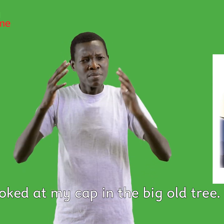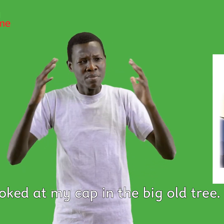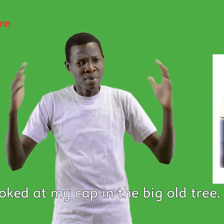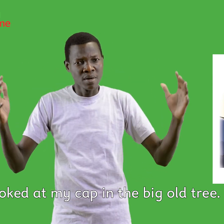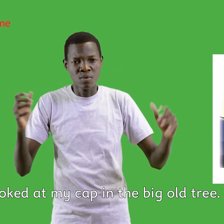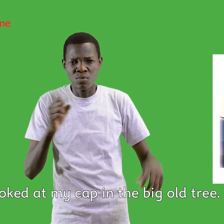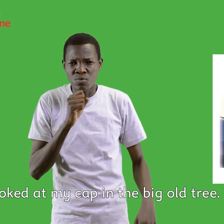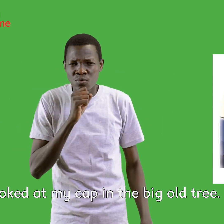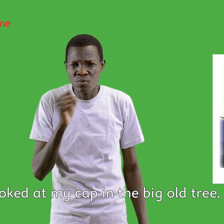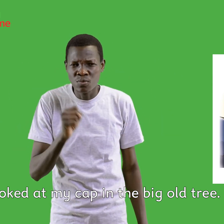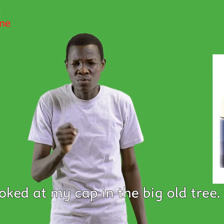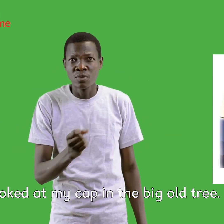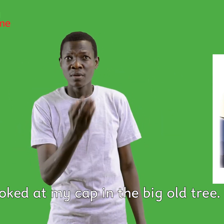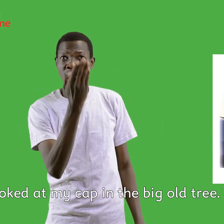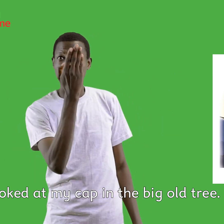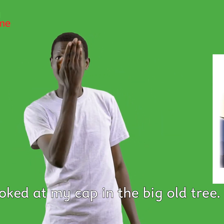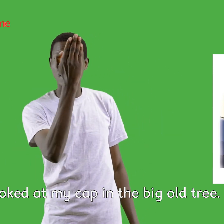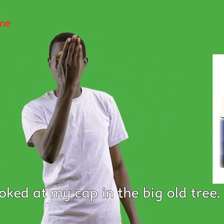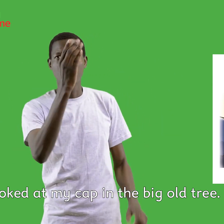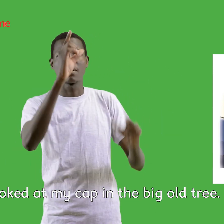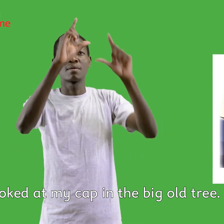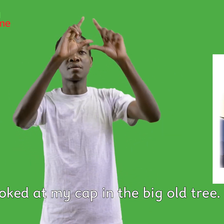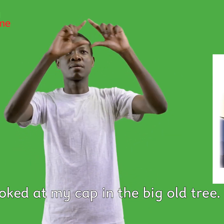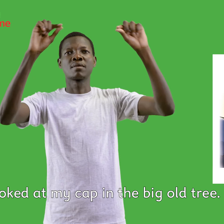It looked at my cap in the big old tree.